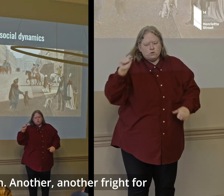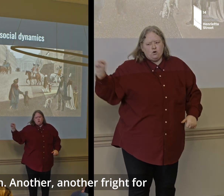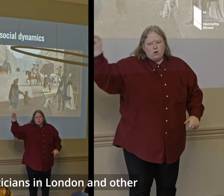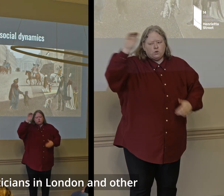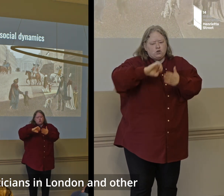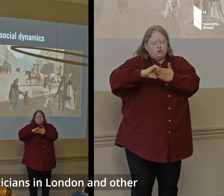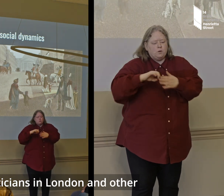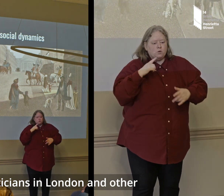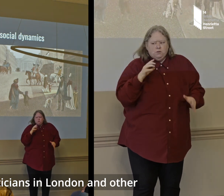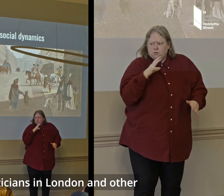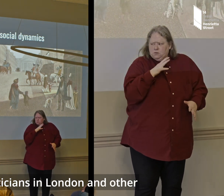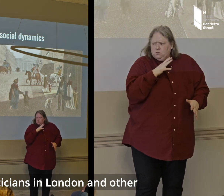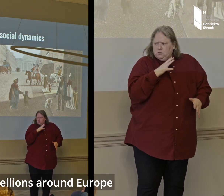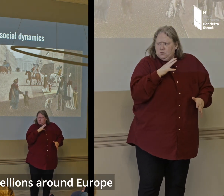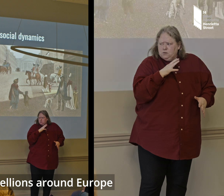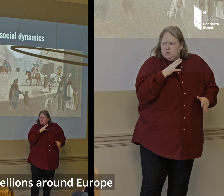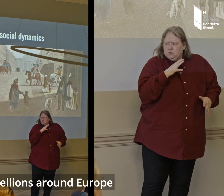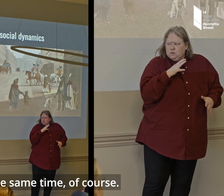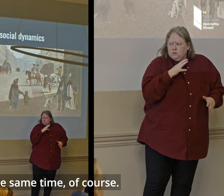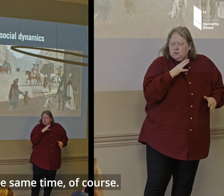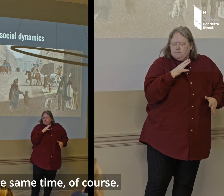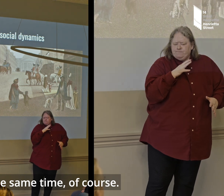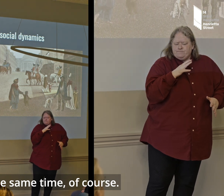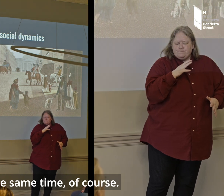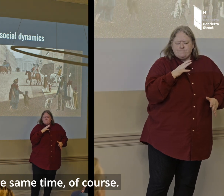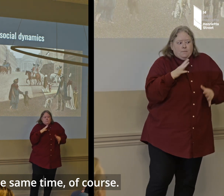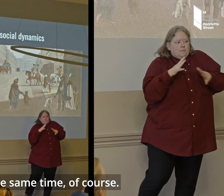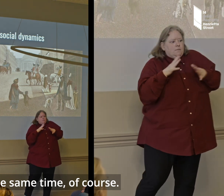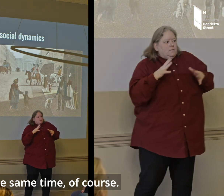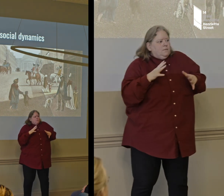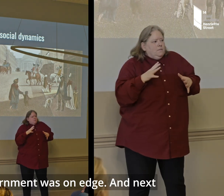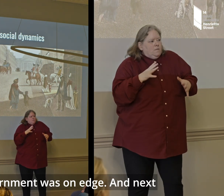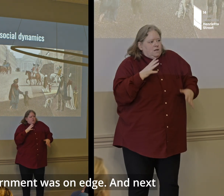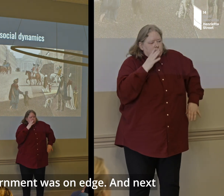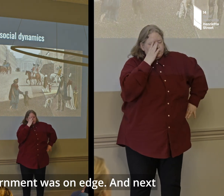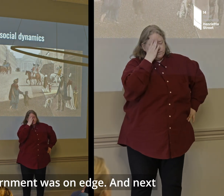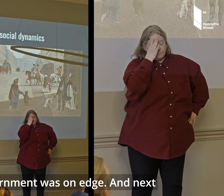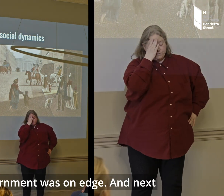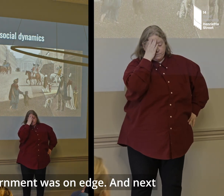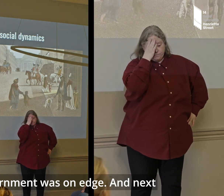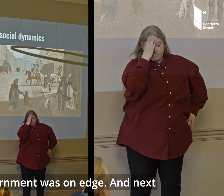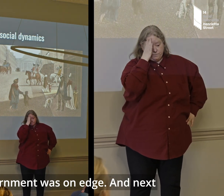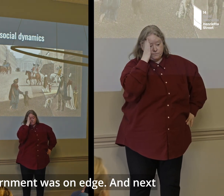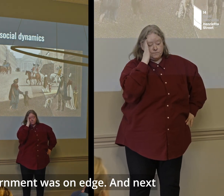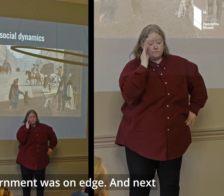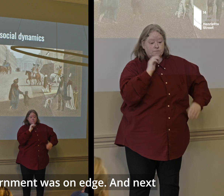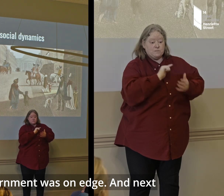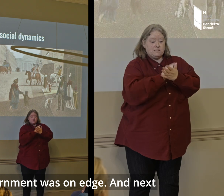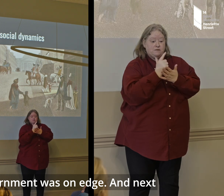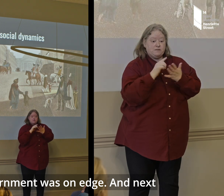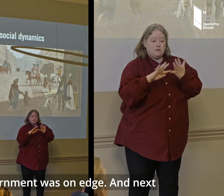Another fright for the politicians in London, and other rebellions around Europe at the same time, of course. So the government was on